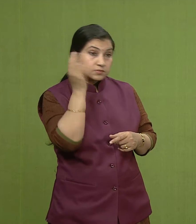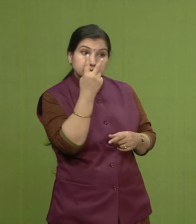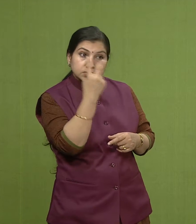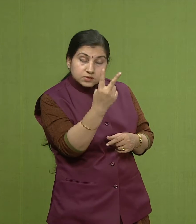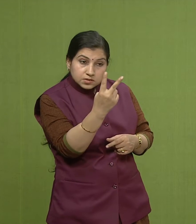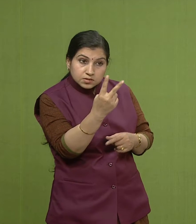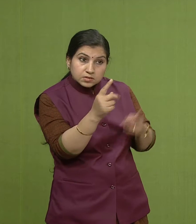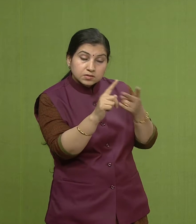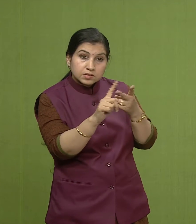speak clearly,